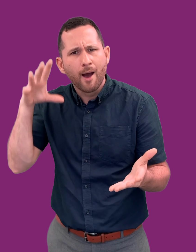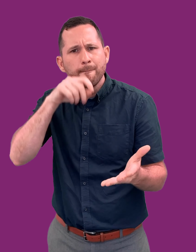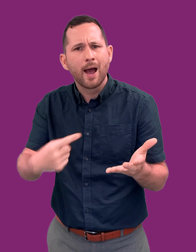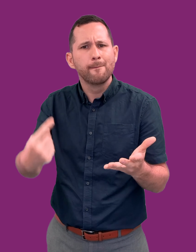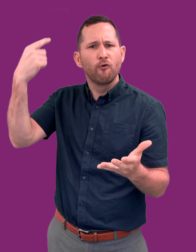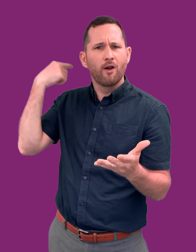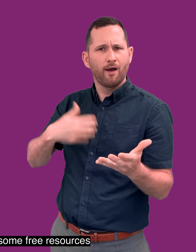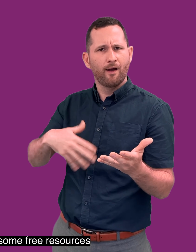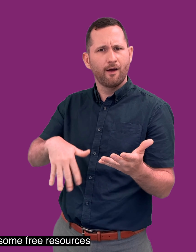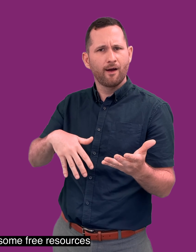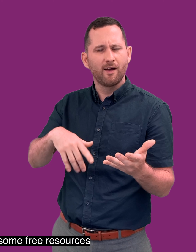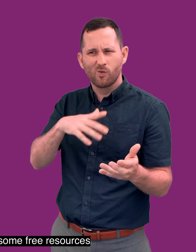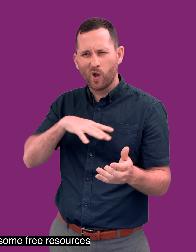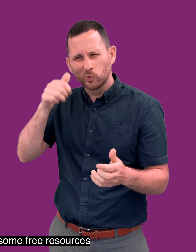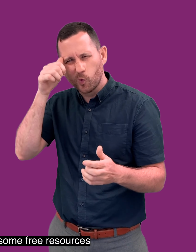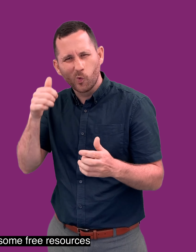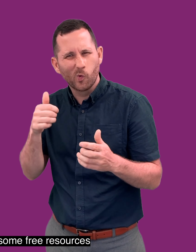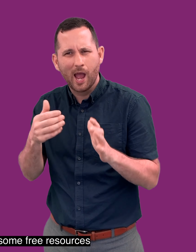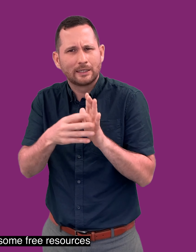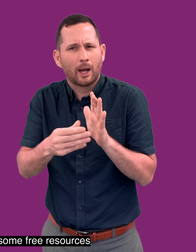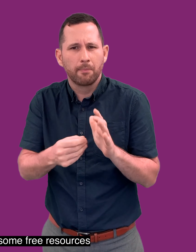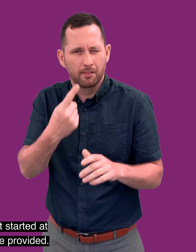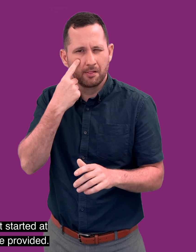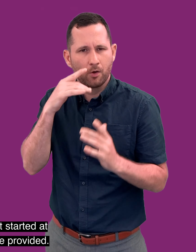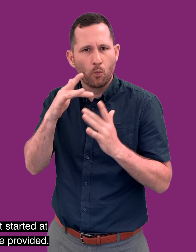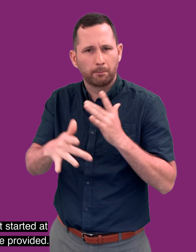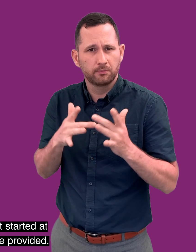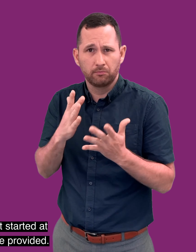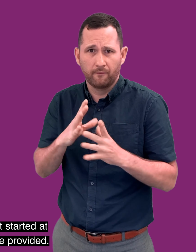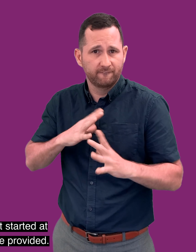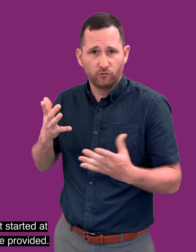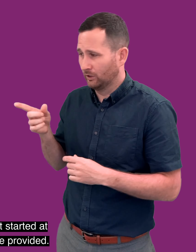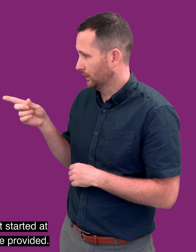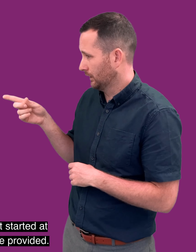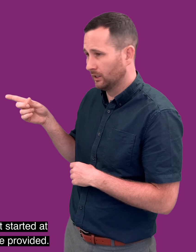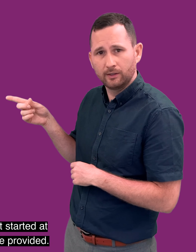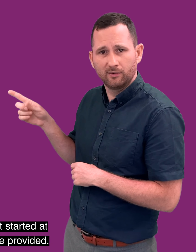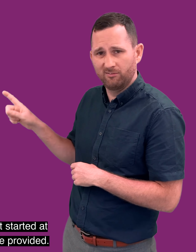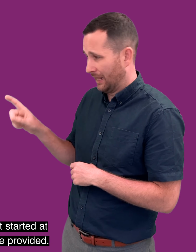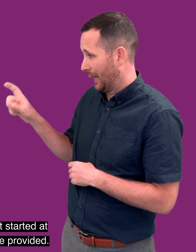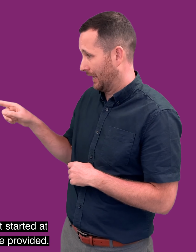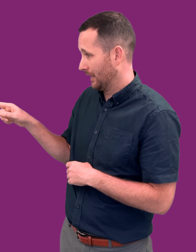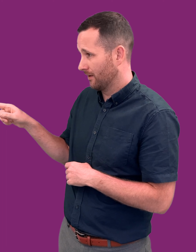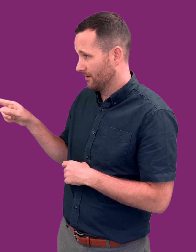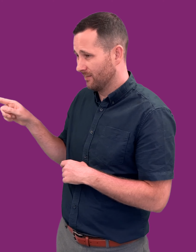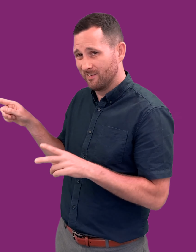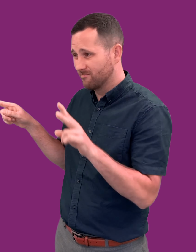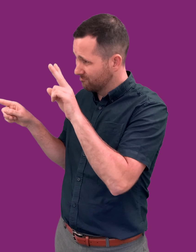You can download some free resources to help get started at the website provided.